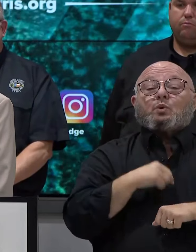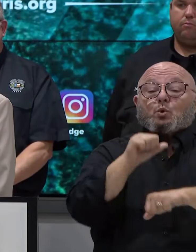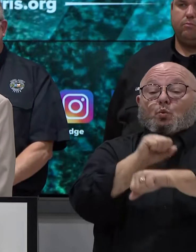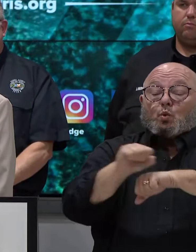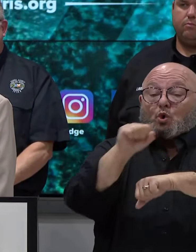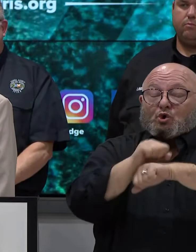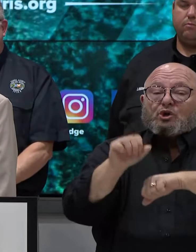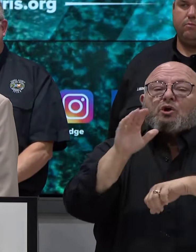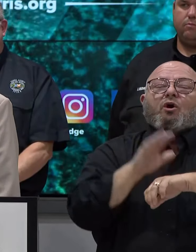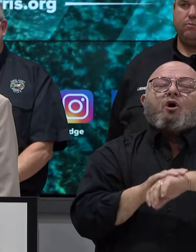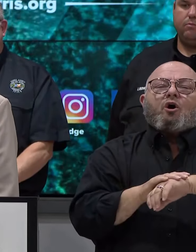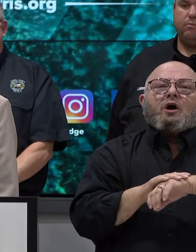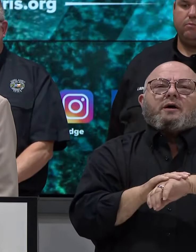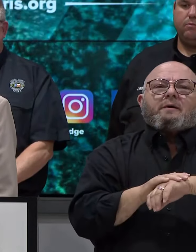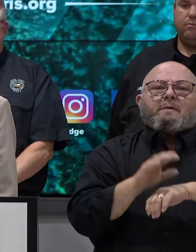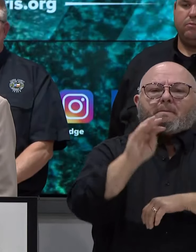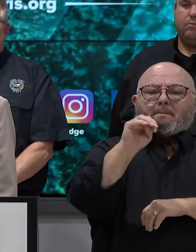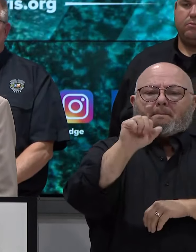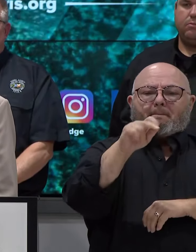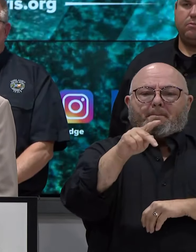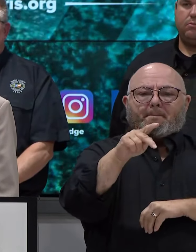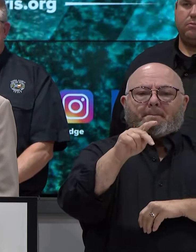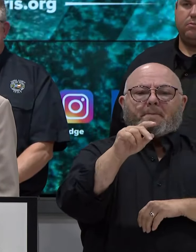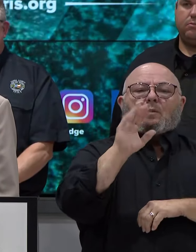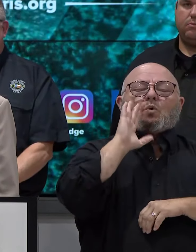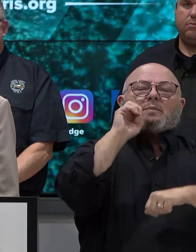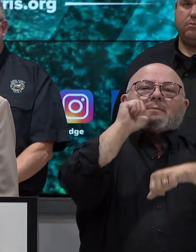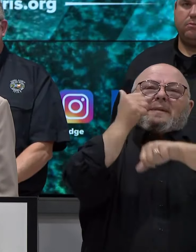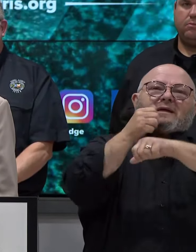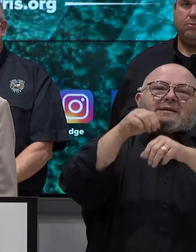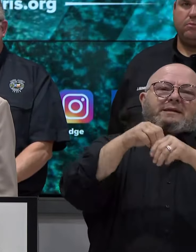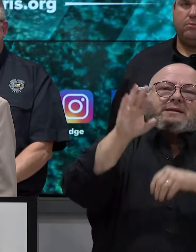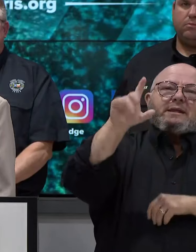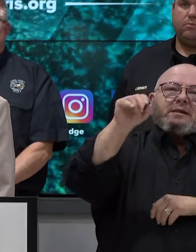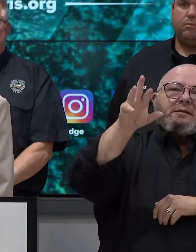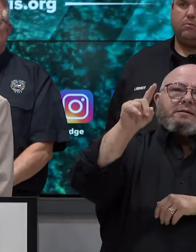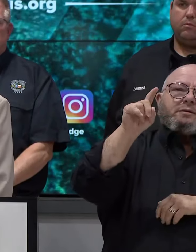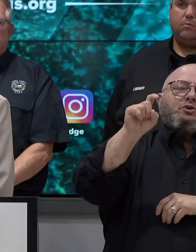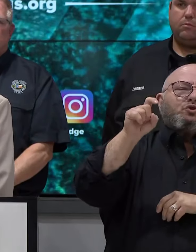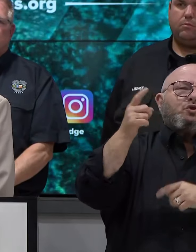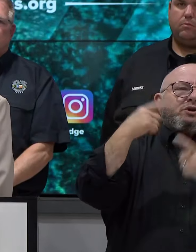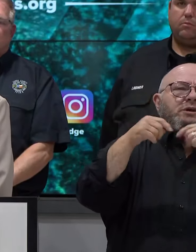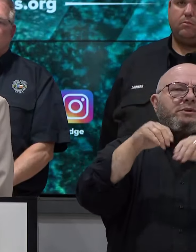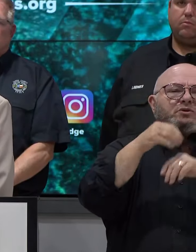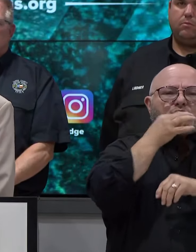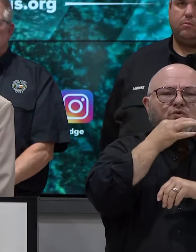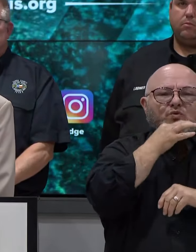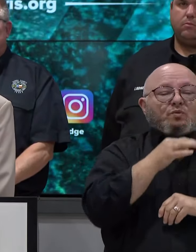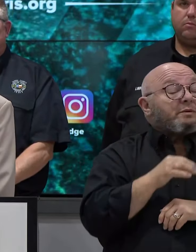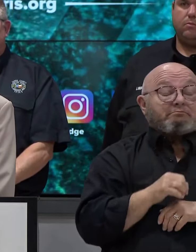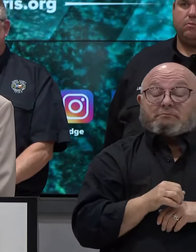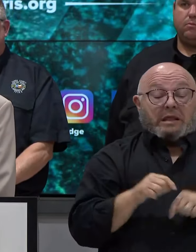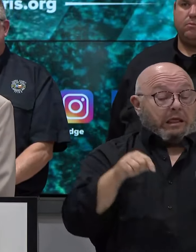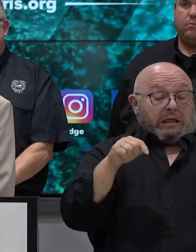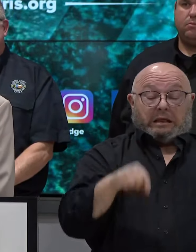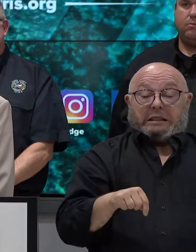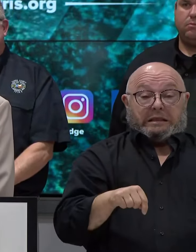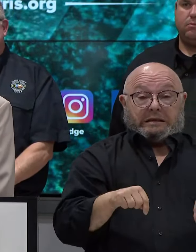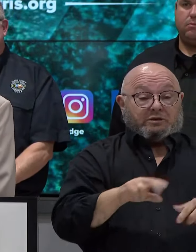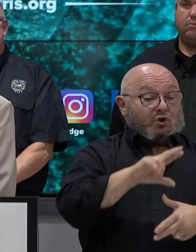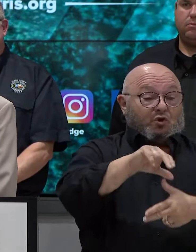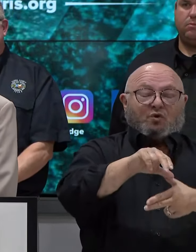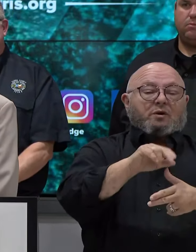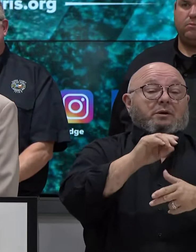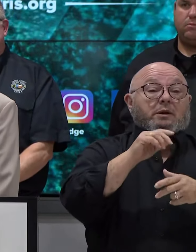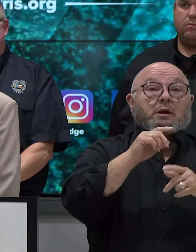working on a map that's going to be cloud-based, and it should be coming in fairly soon, probably by the end. Won't be for this